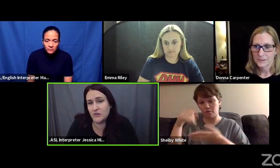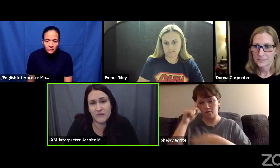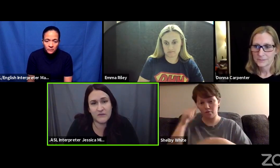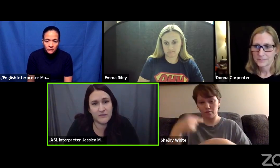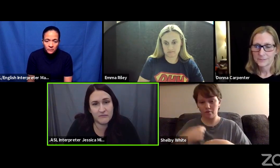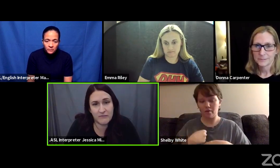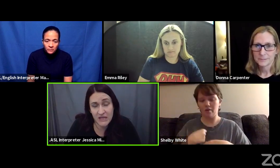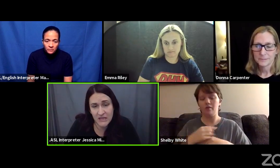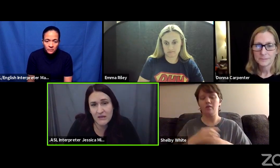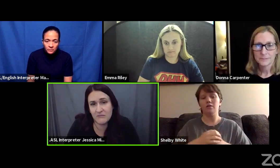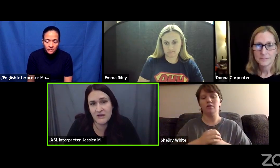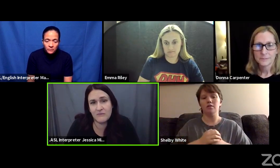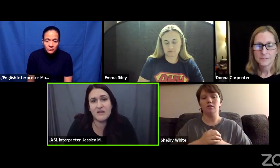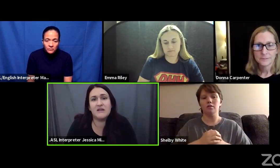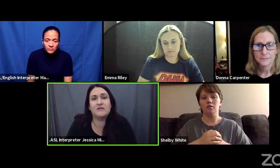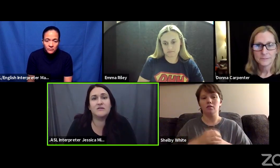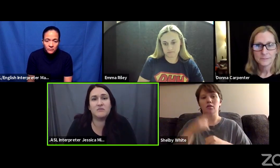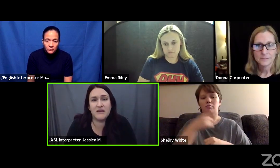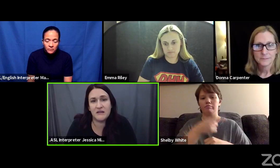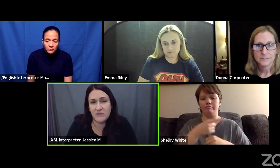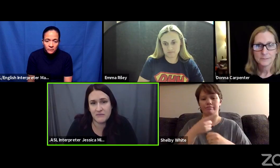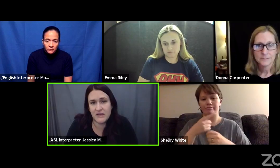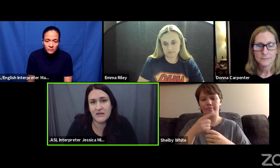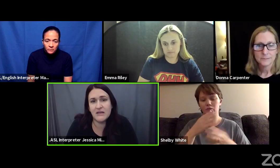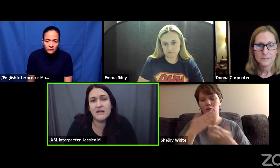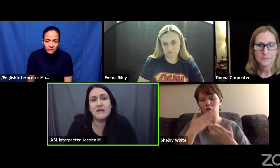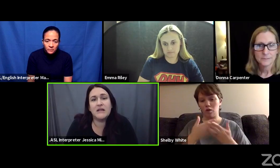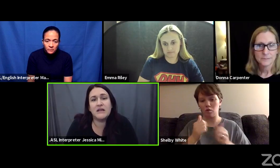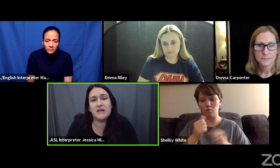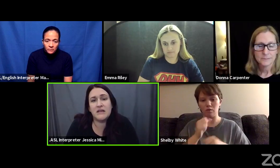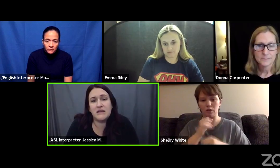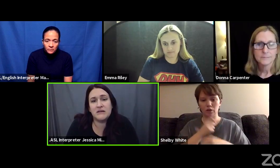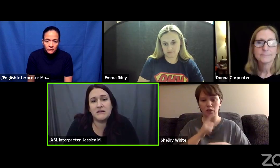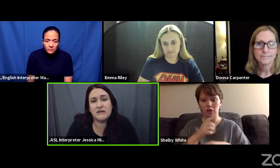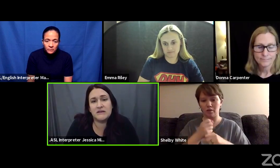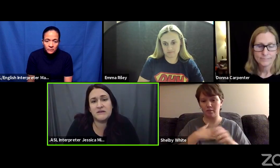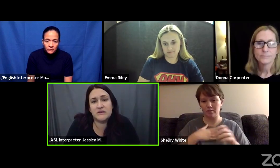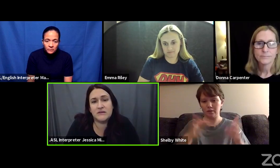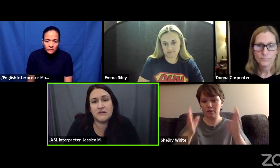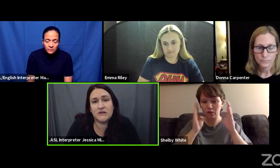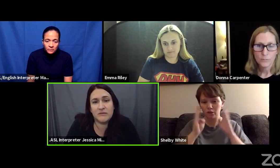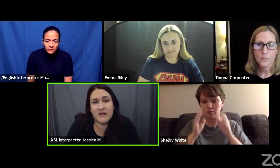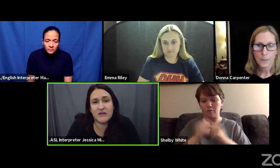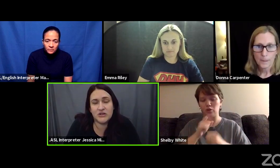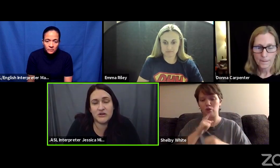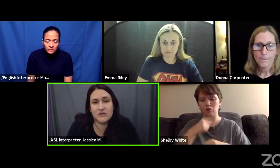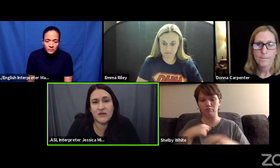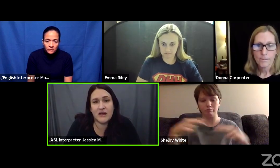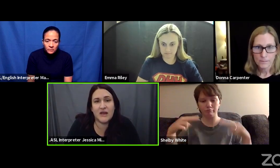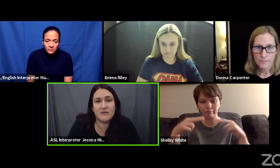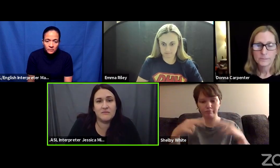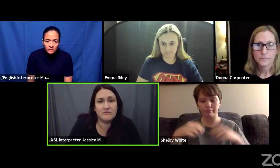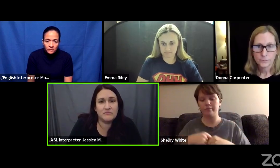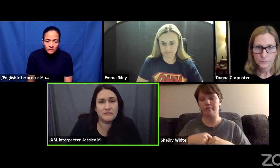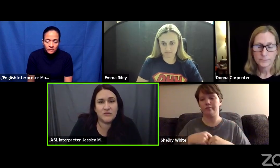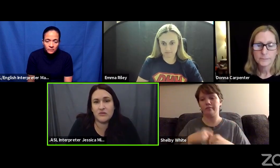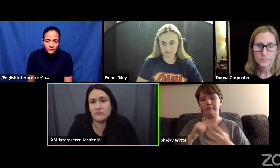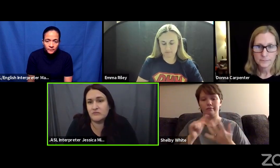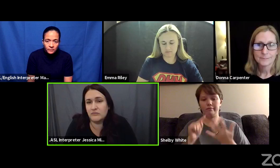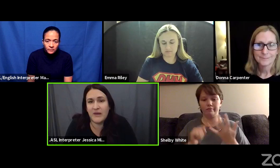not know sign before me and meeting me. He learned when he met me. He is good with making sure that